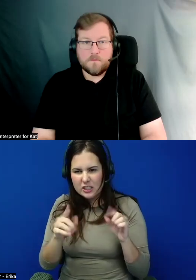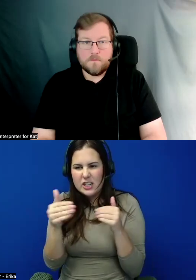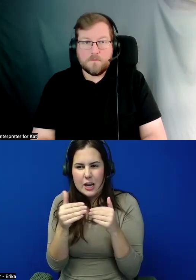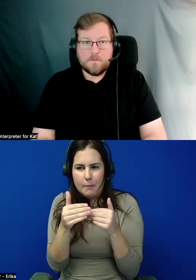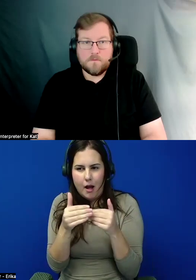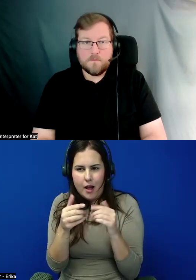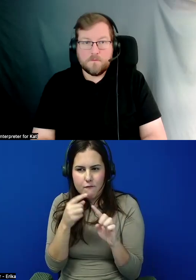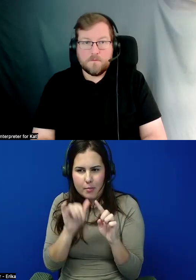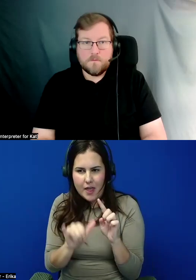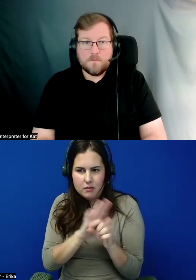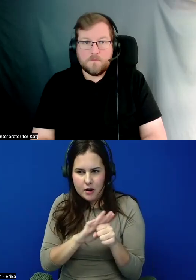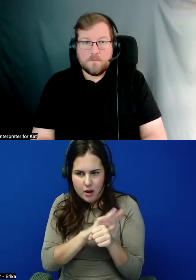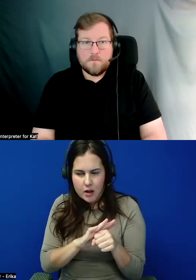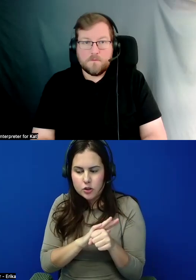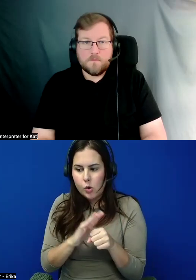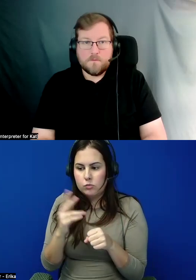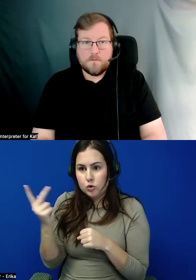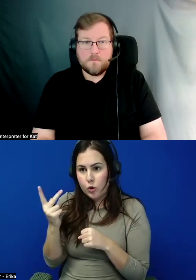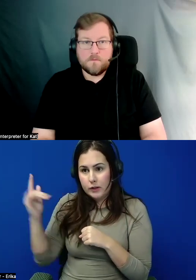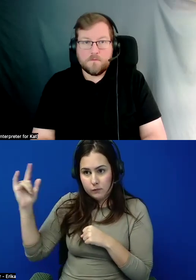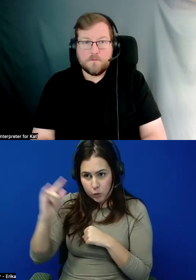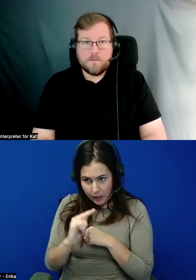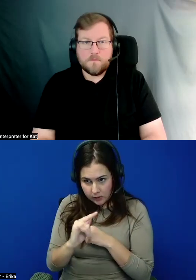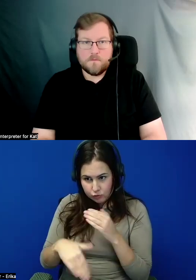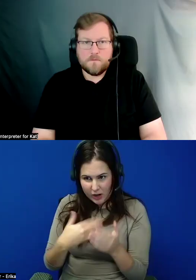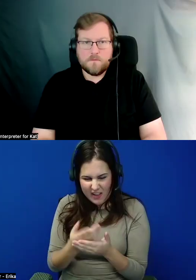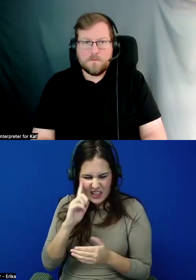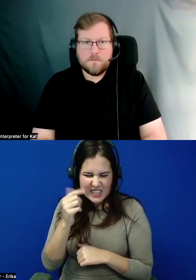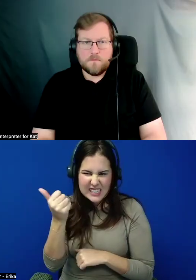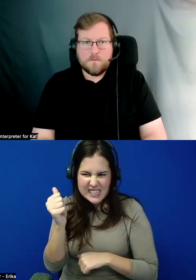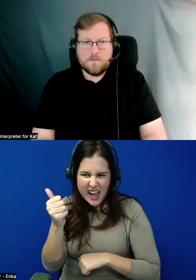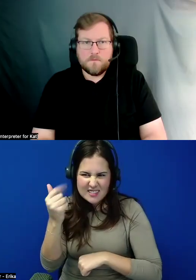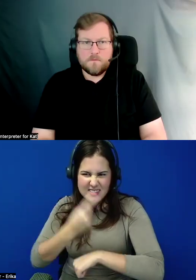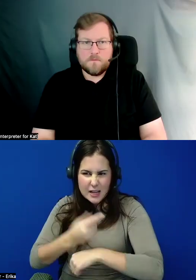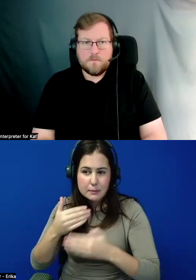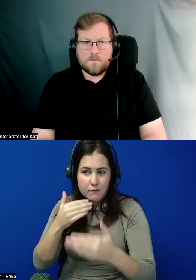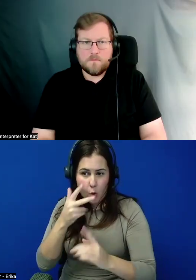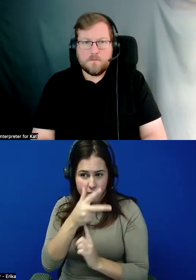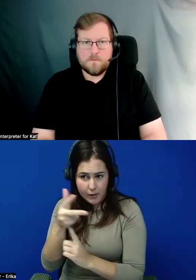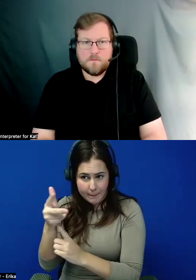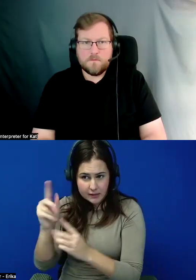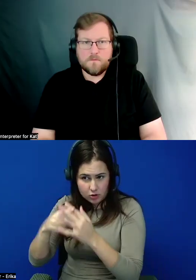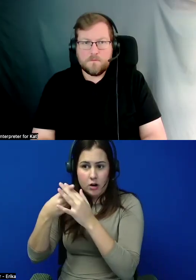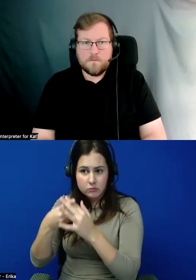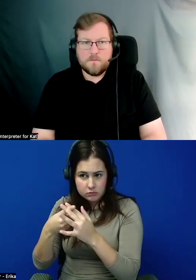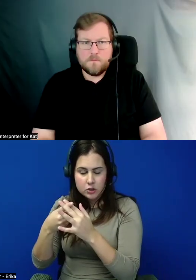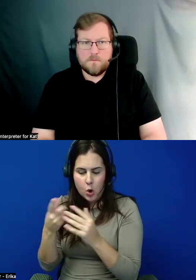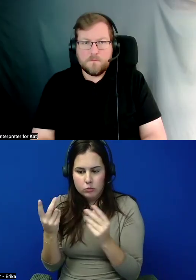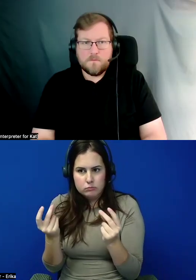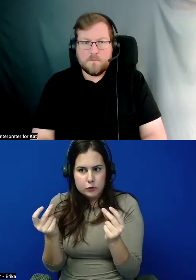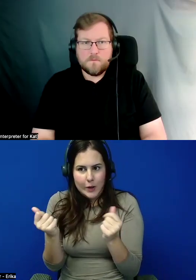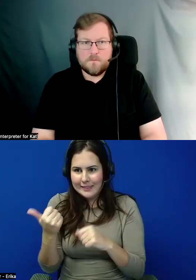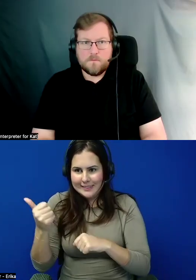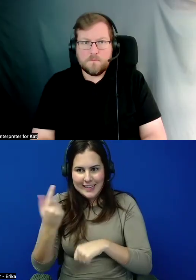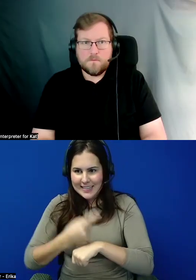and we flew in. And I think we got there 10 days before the shoot. It was a very quick prep. And we were just like, all